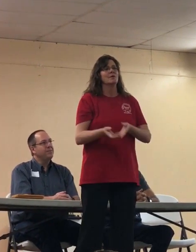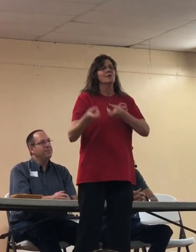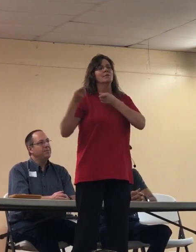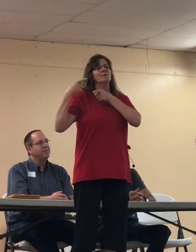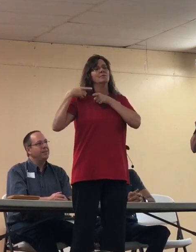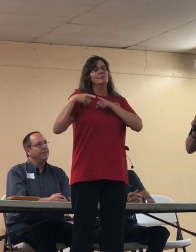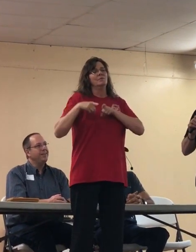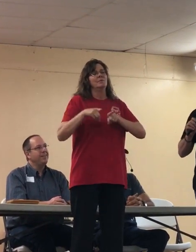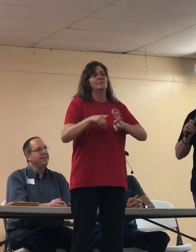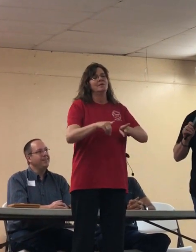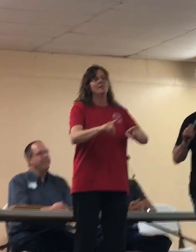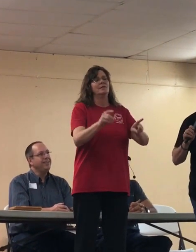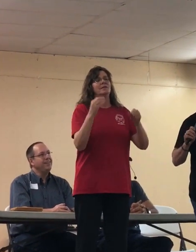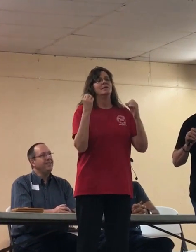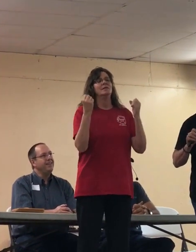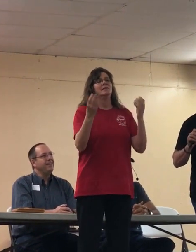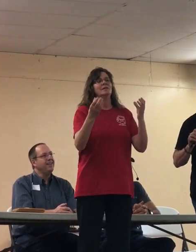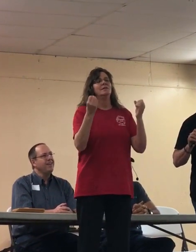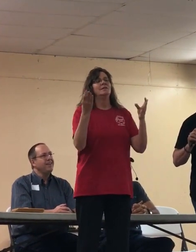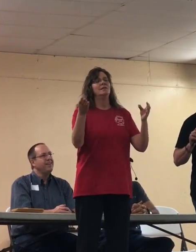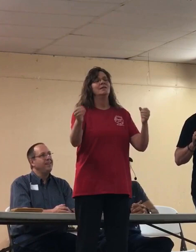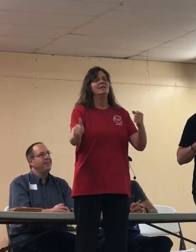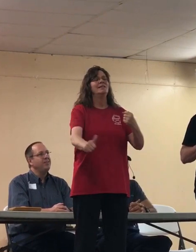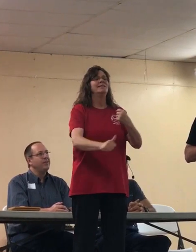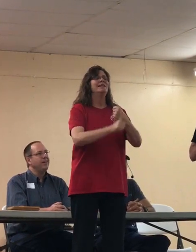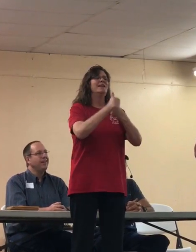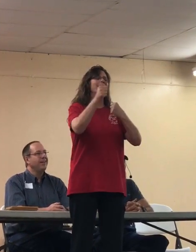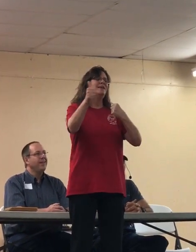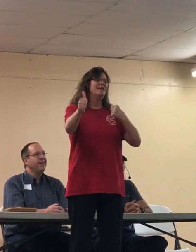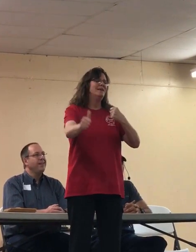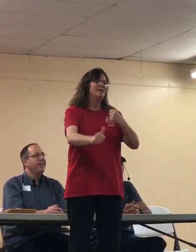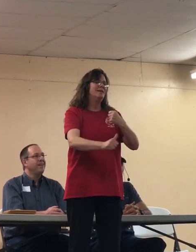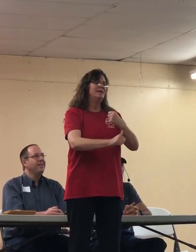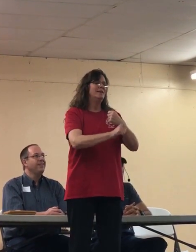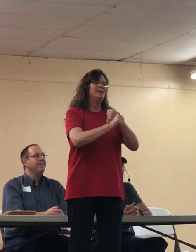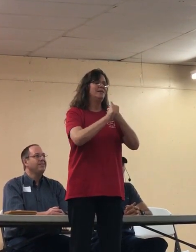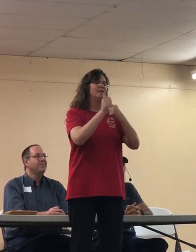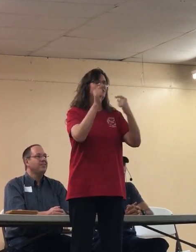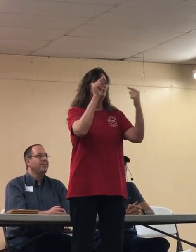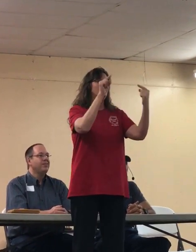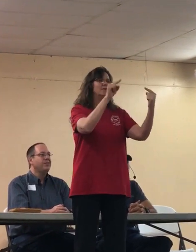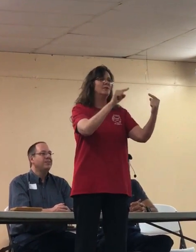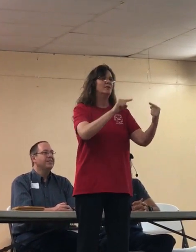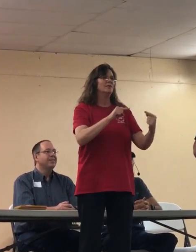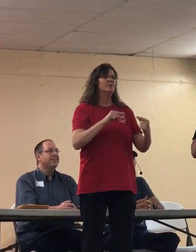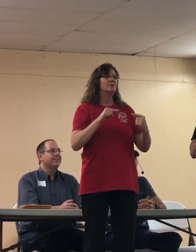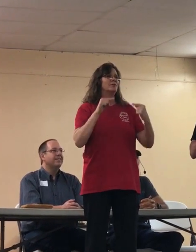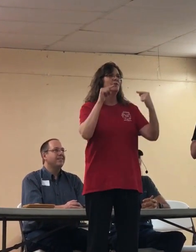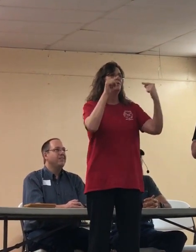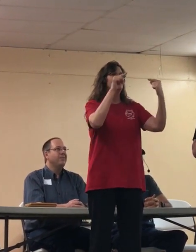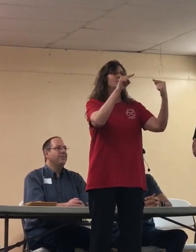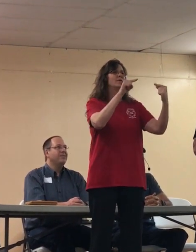Through many dangers,